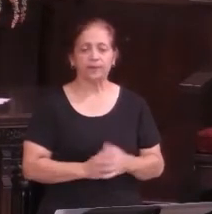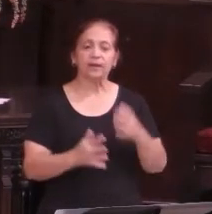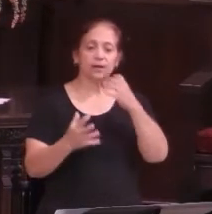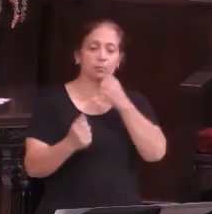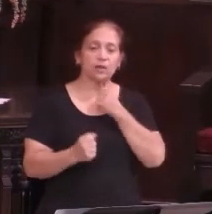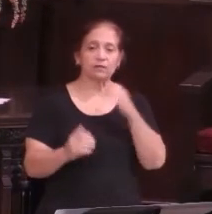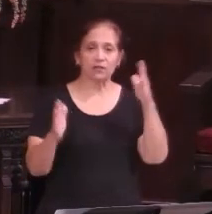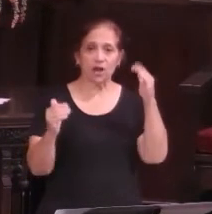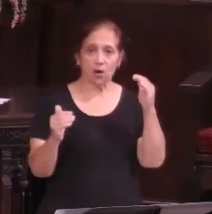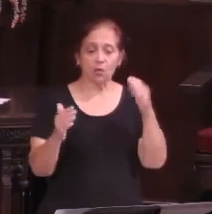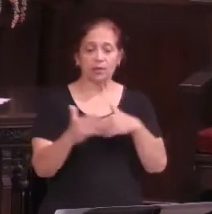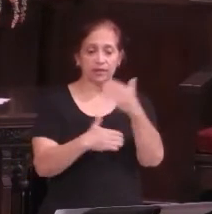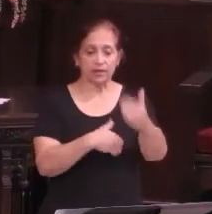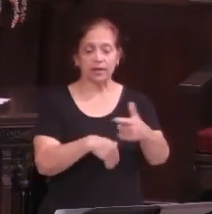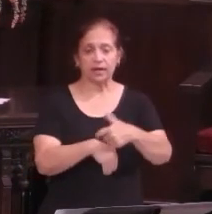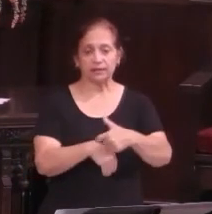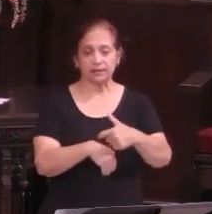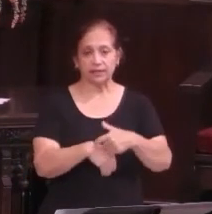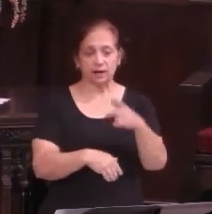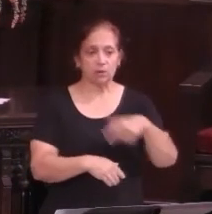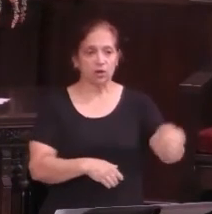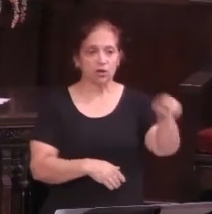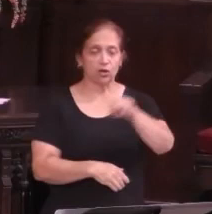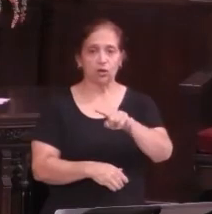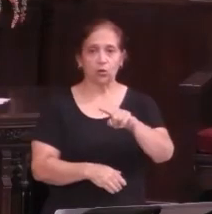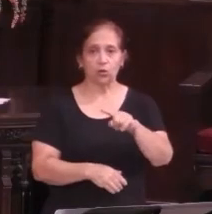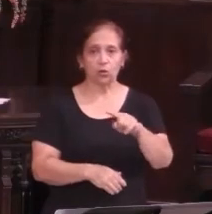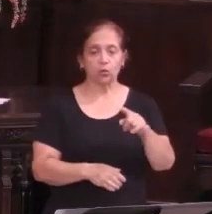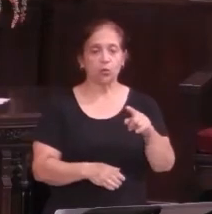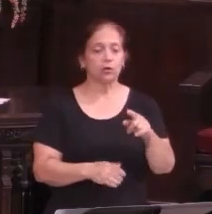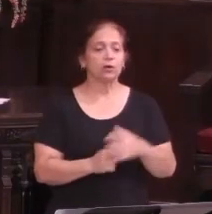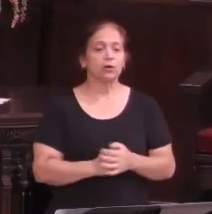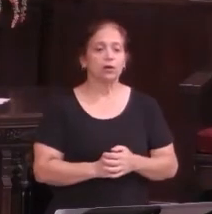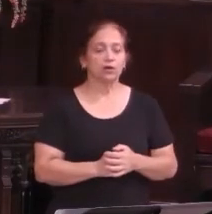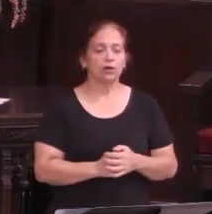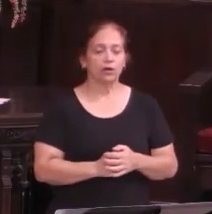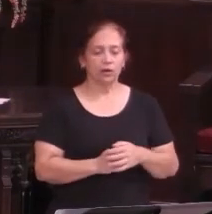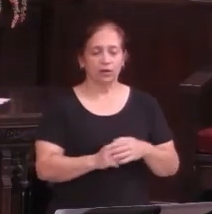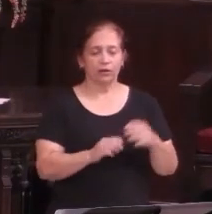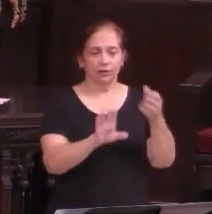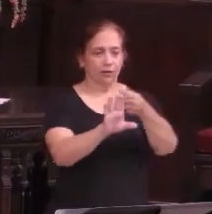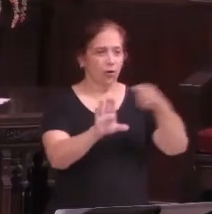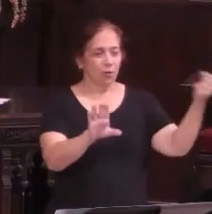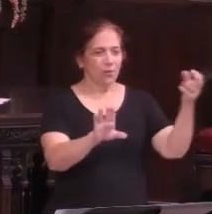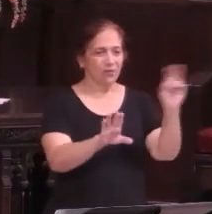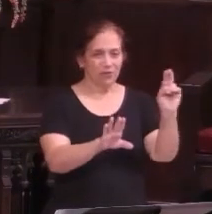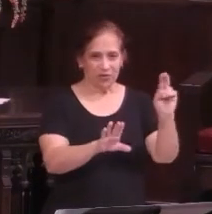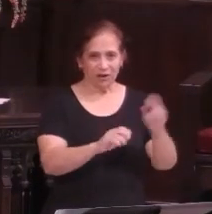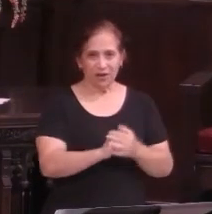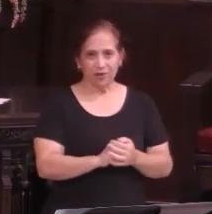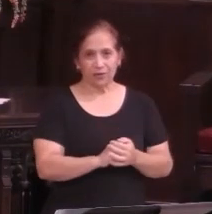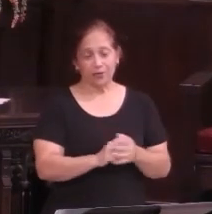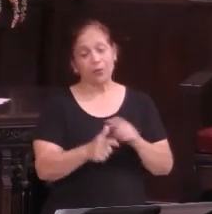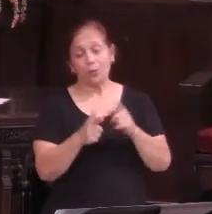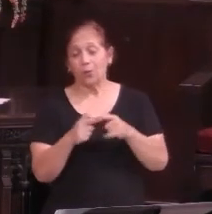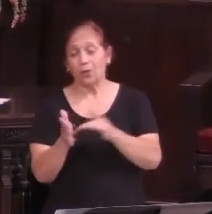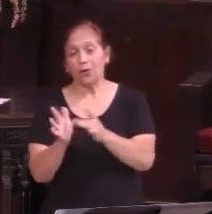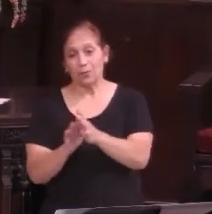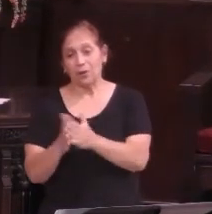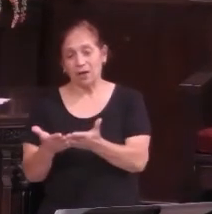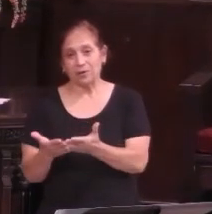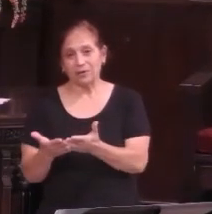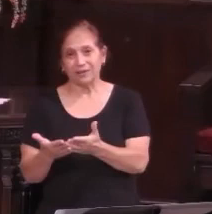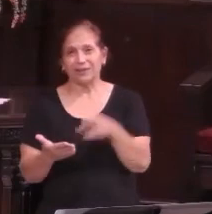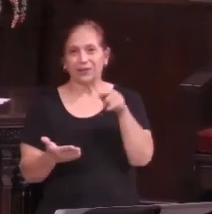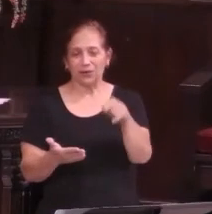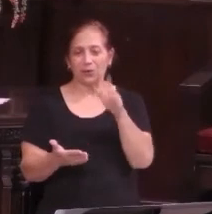Beloveds, I hope that the next time you go to open your refrigerator or your Bible, you